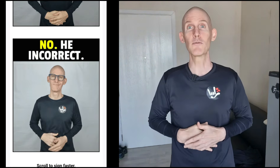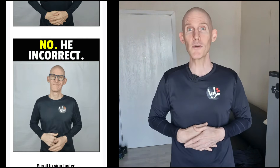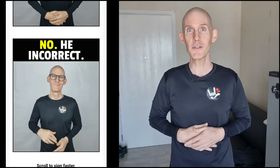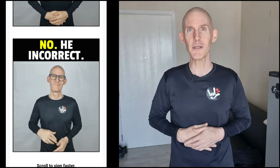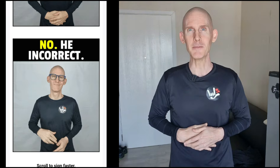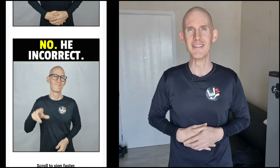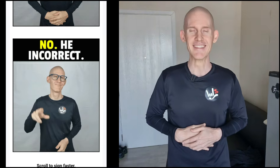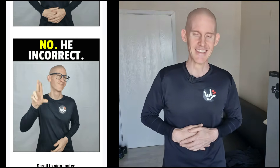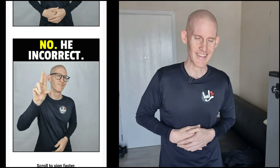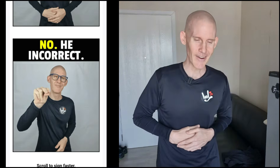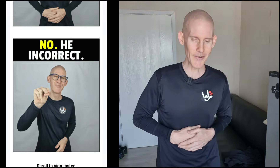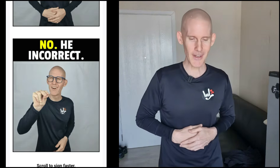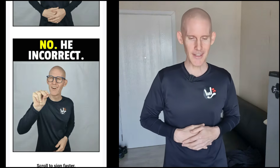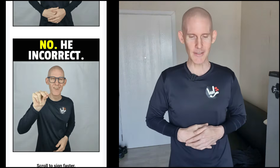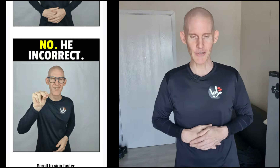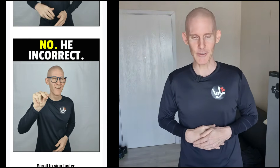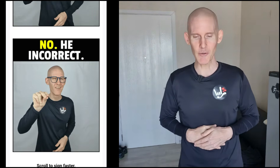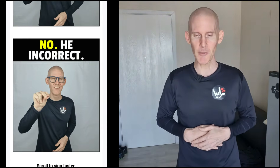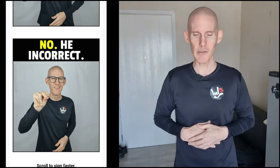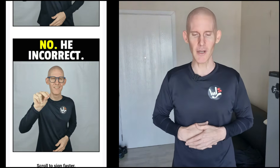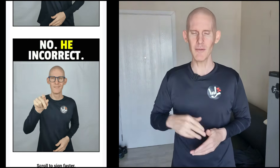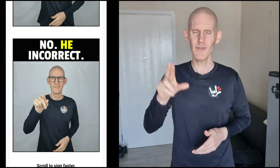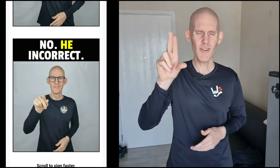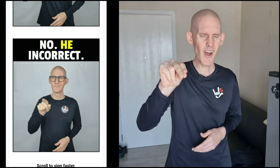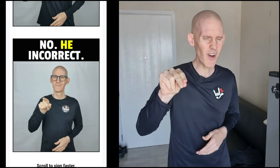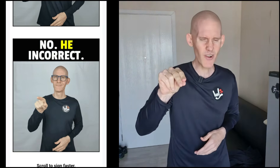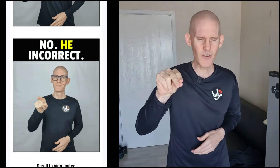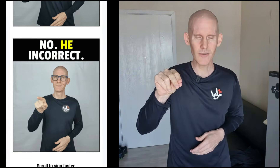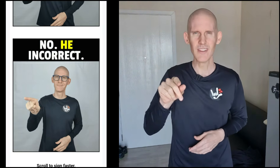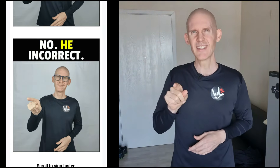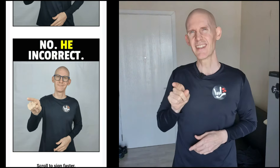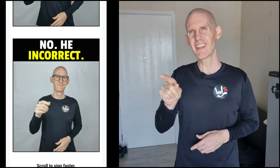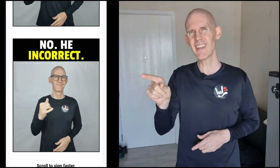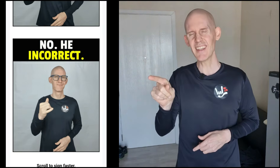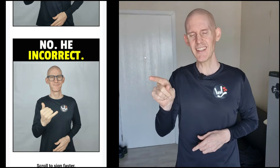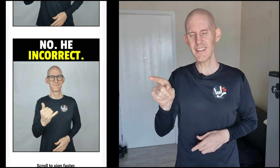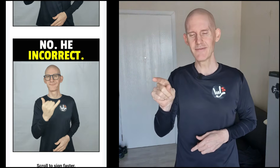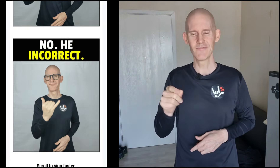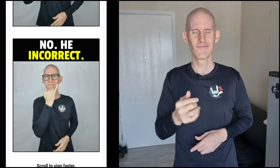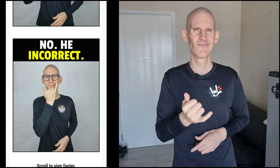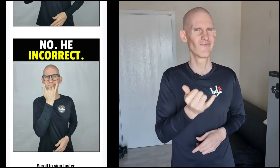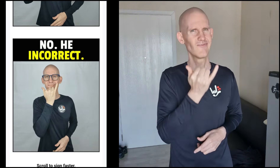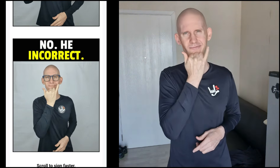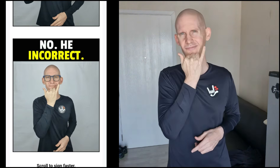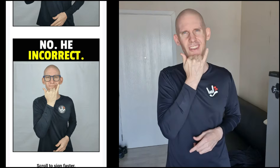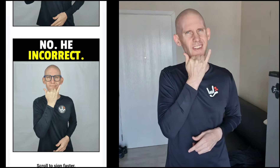side to refer to him. Okay, so let's do it one more time. No, he,